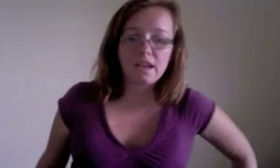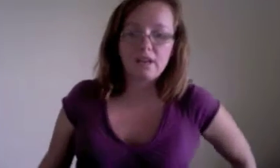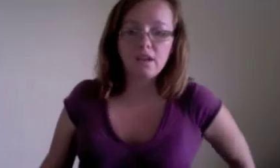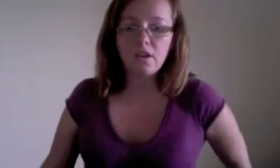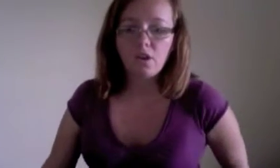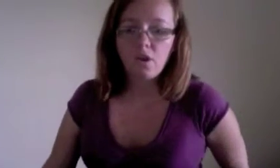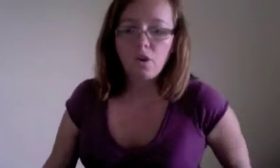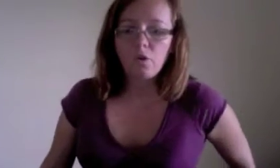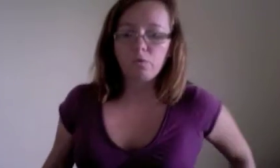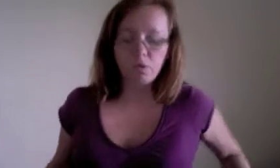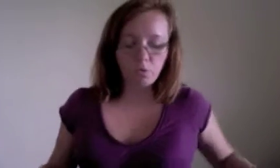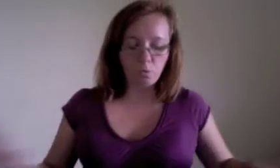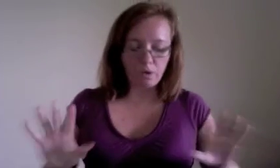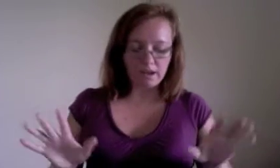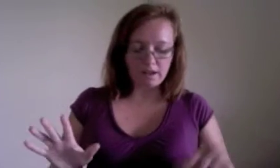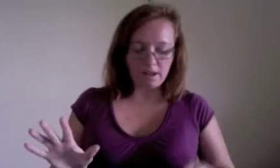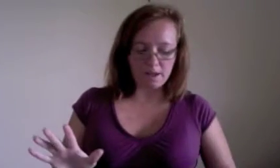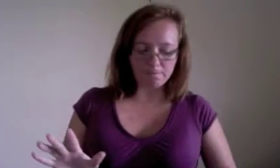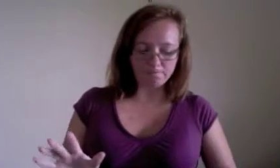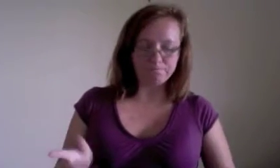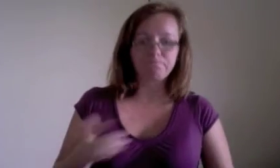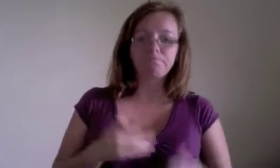a real quick